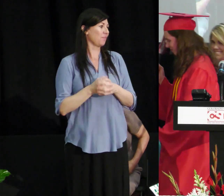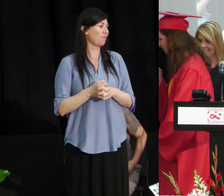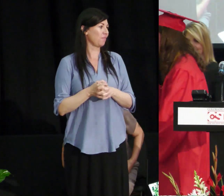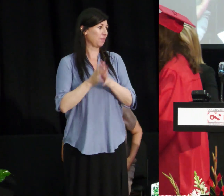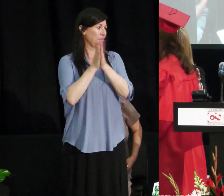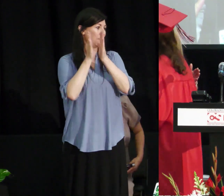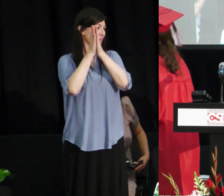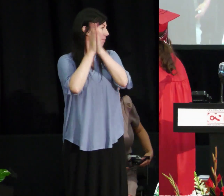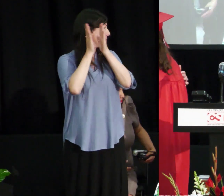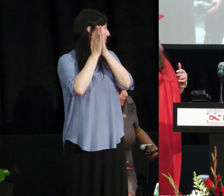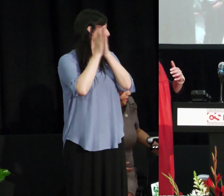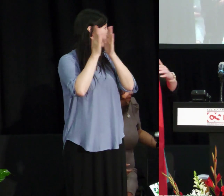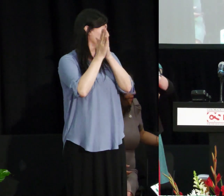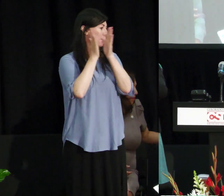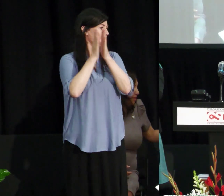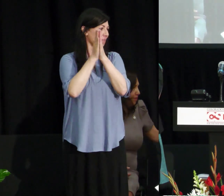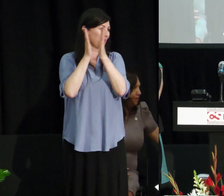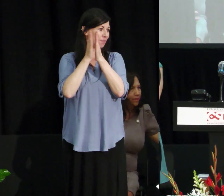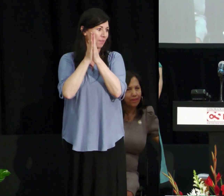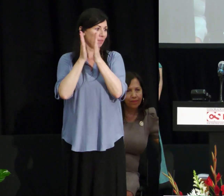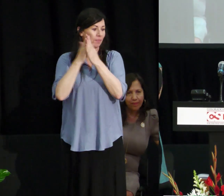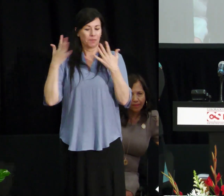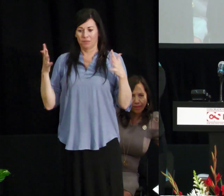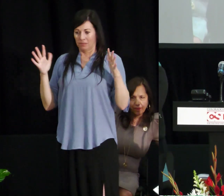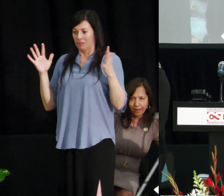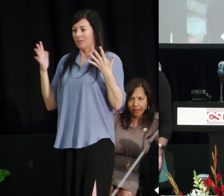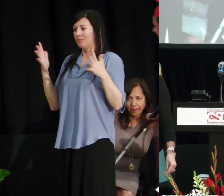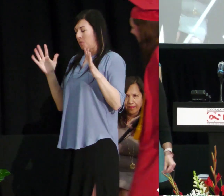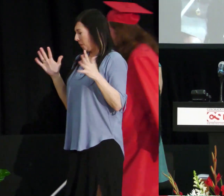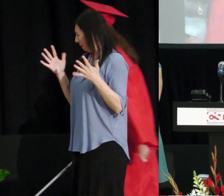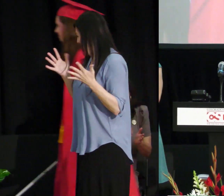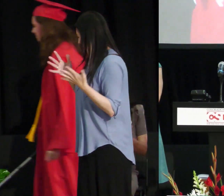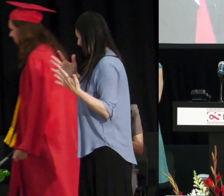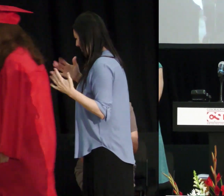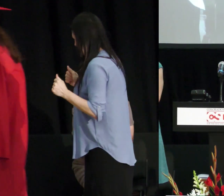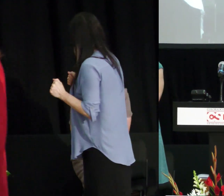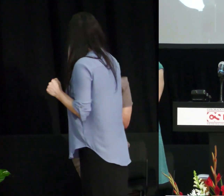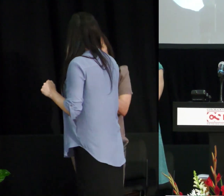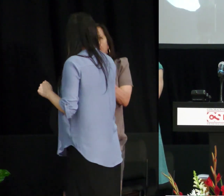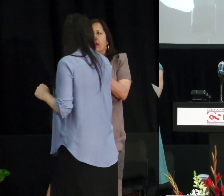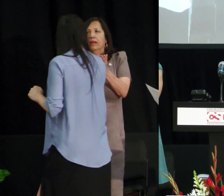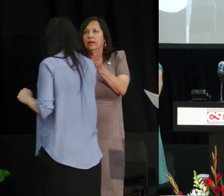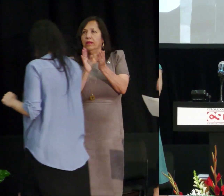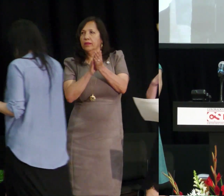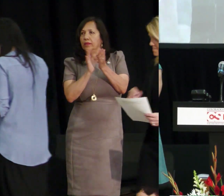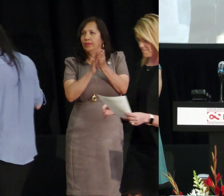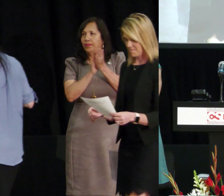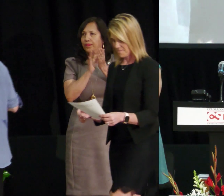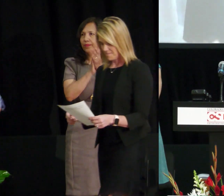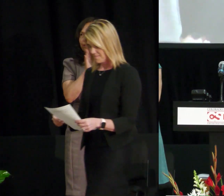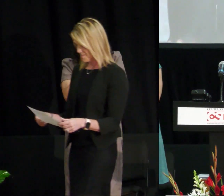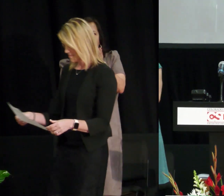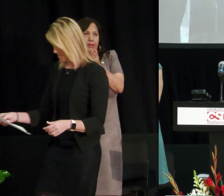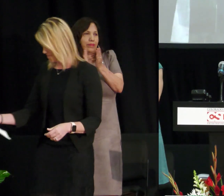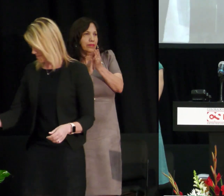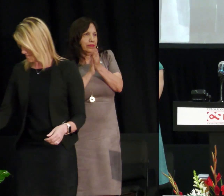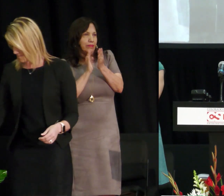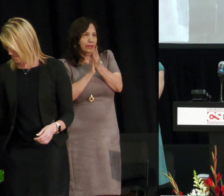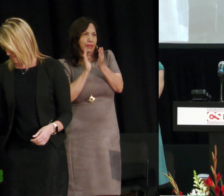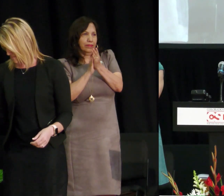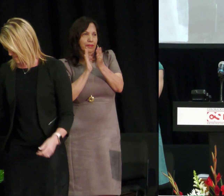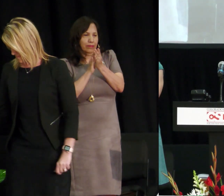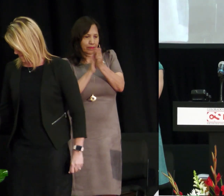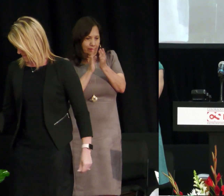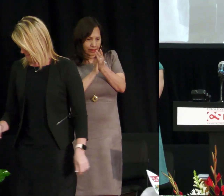The audience begins to stand and clap as Alicia exits the stage and Tara Wilkins returns to the end of the